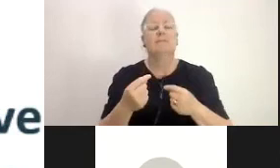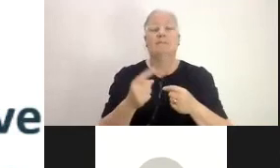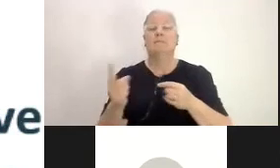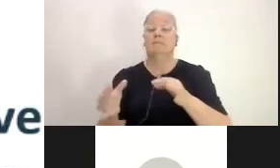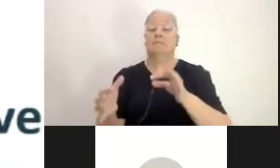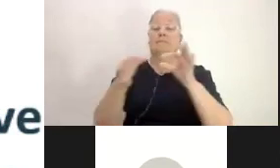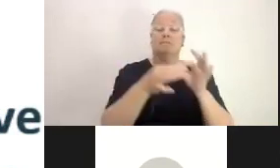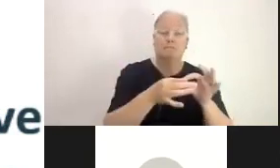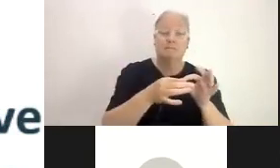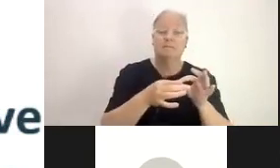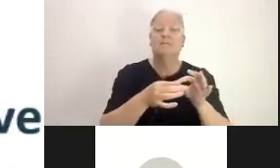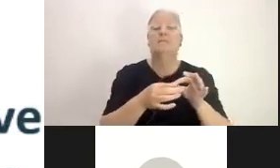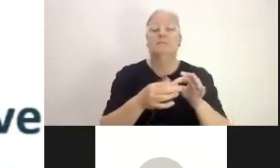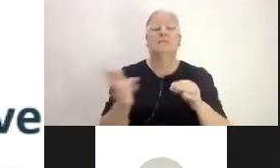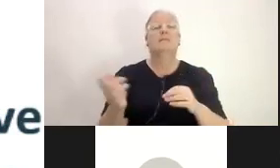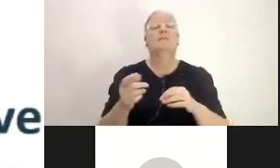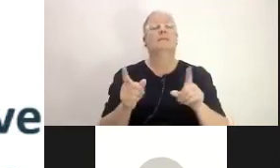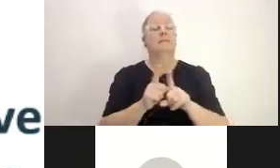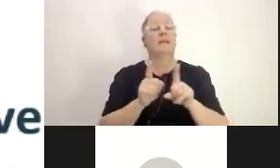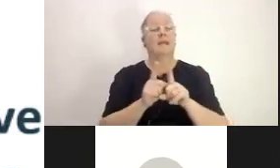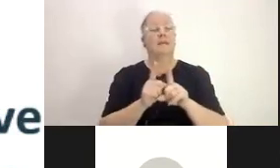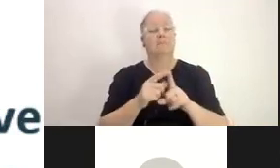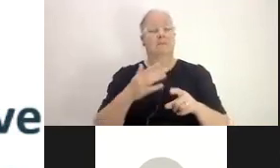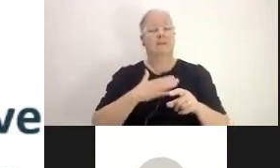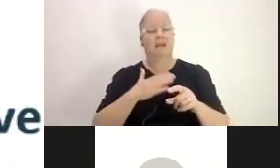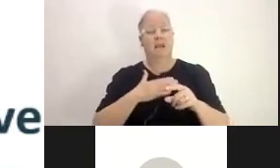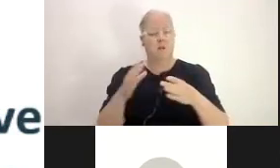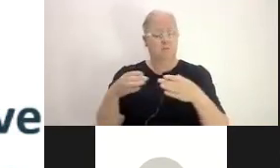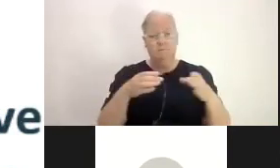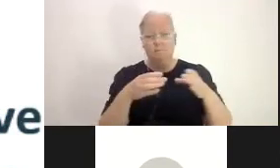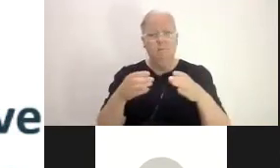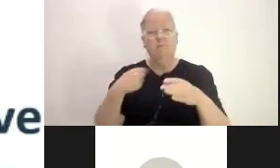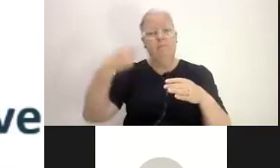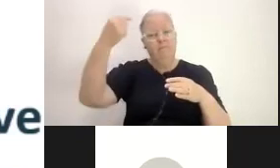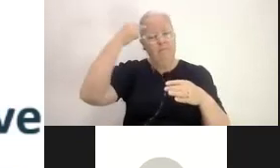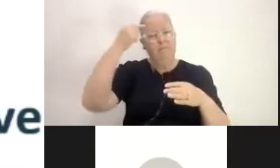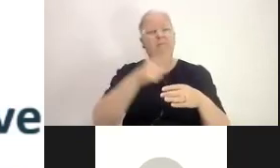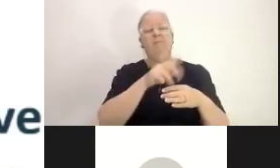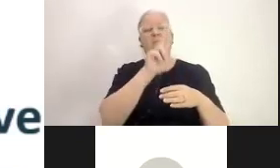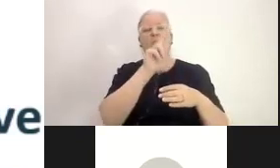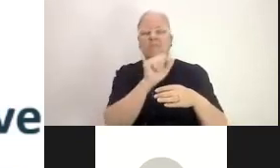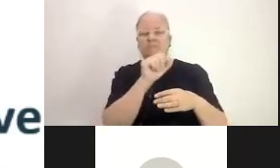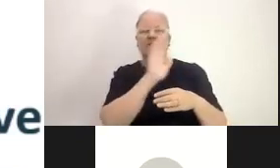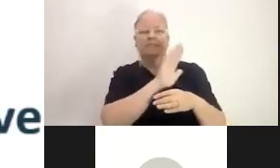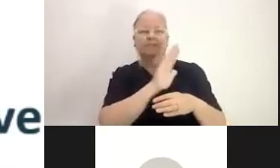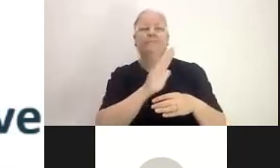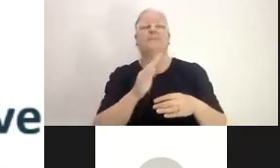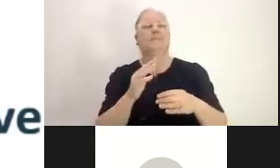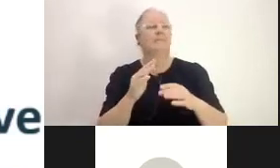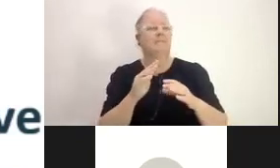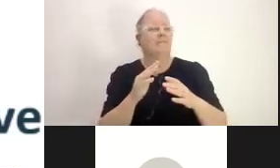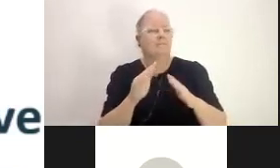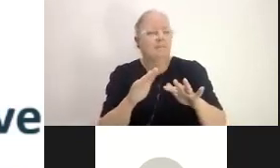asks from the US movement. We framed a similar approach to provide a guidance how the parliamentarian